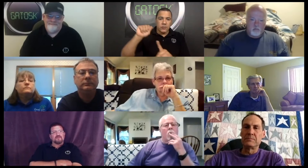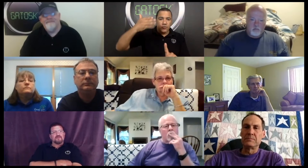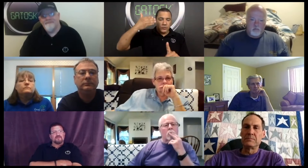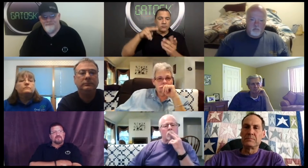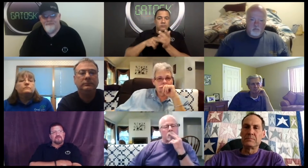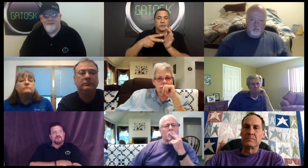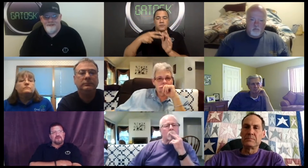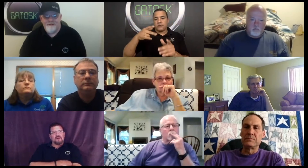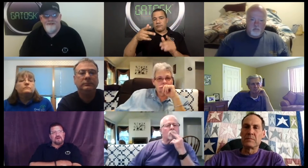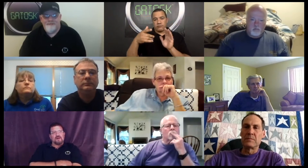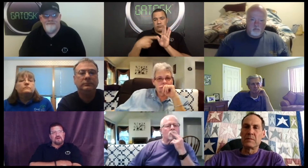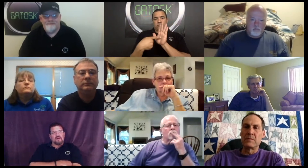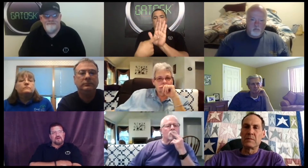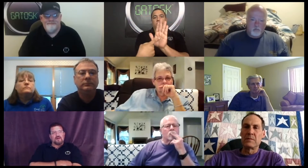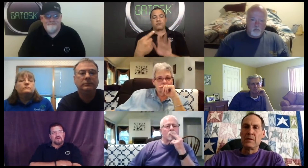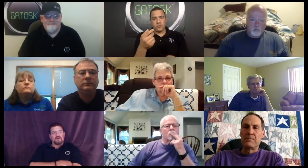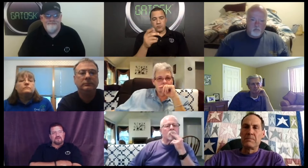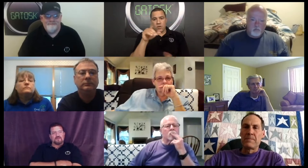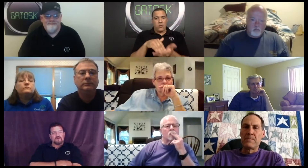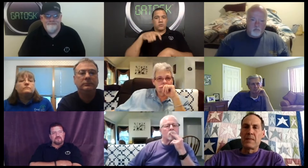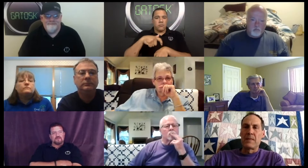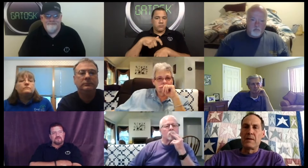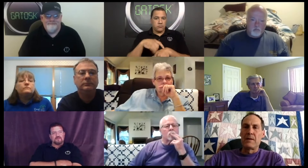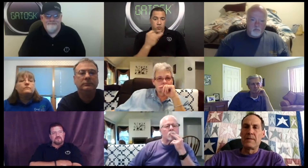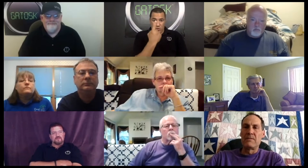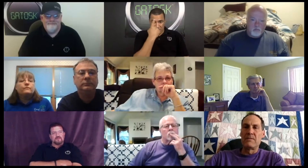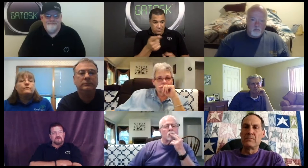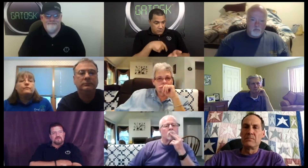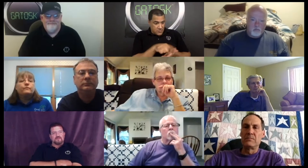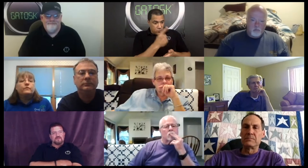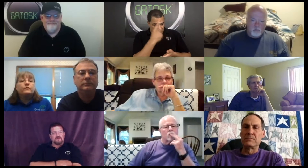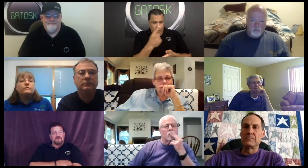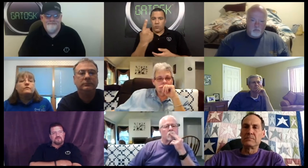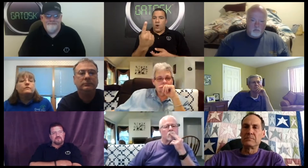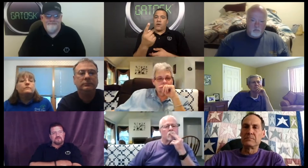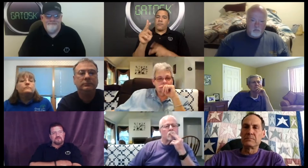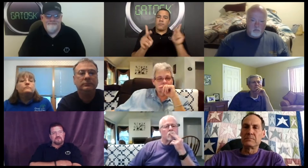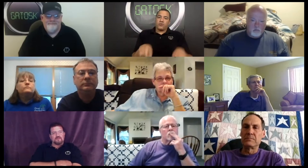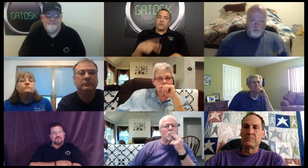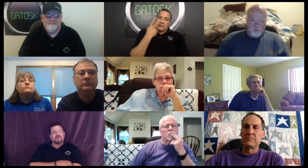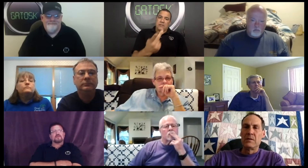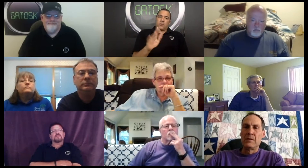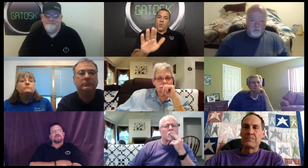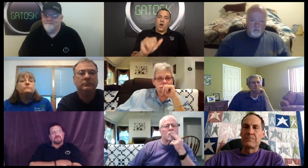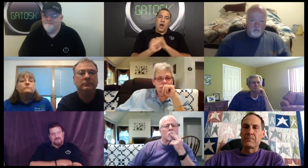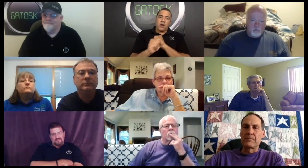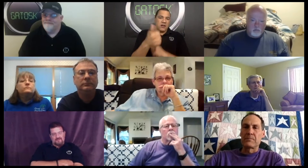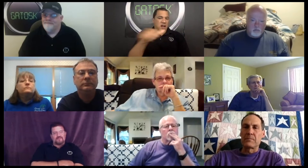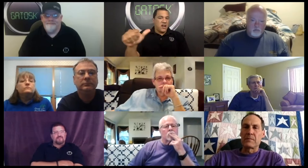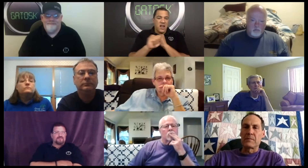So impressions, basically impressions. So 1,000 times somebody's going to view this for 1 cent for one person to